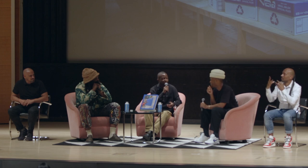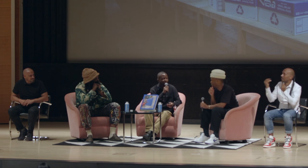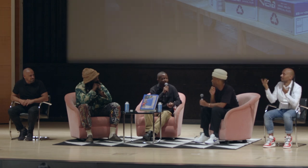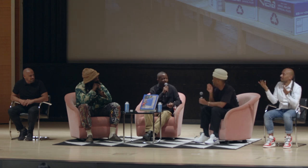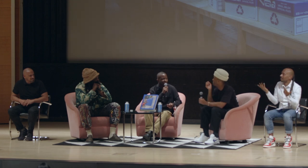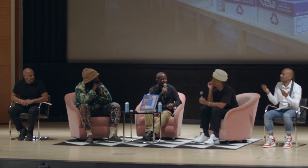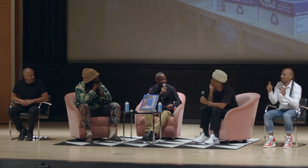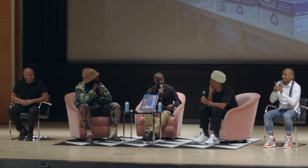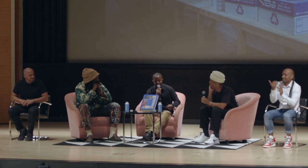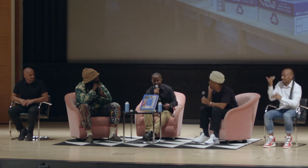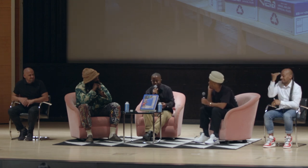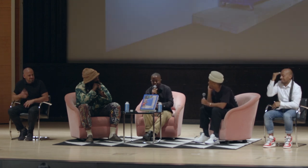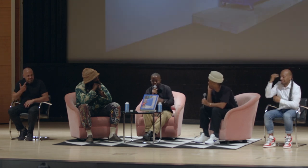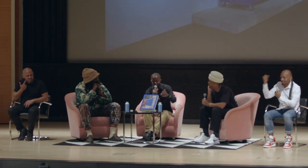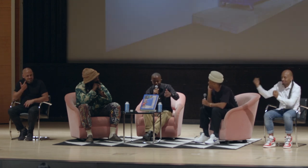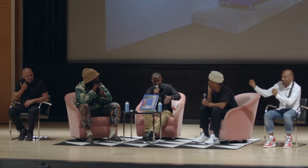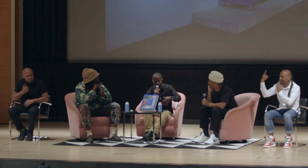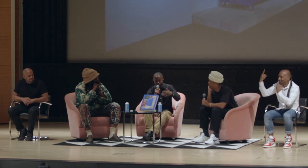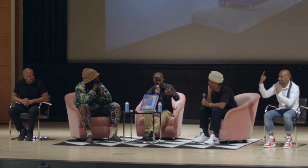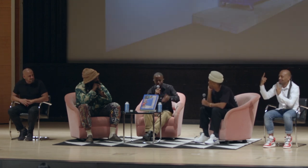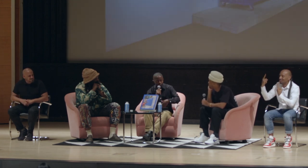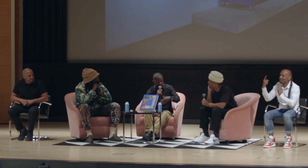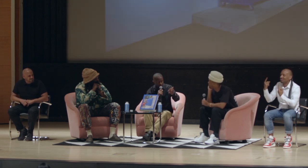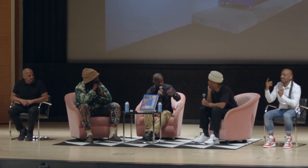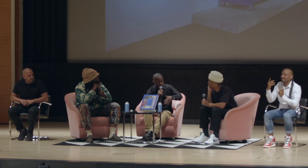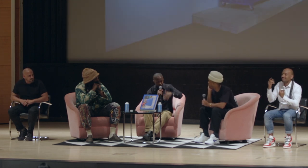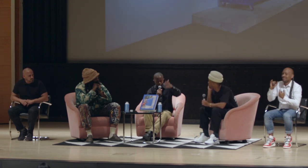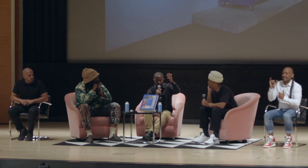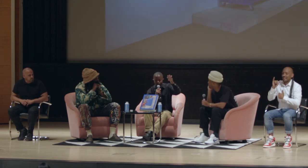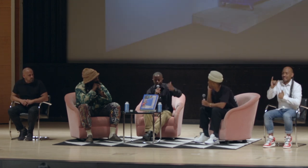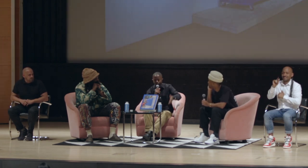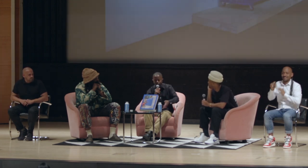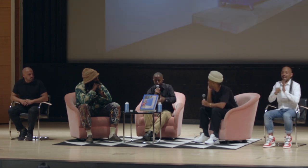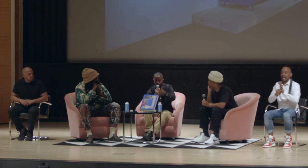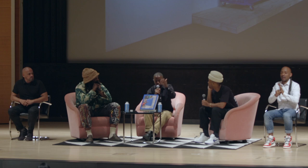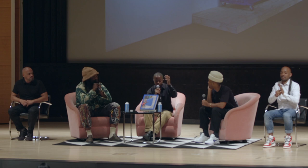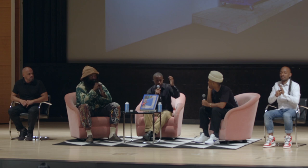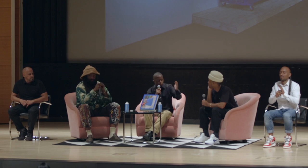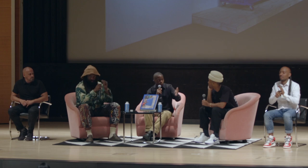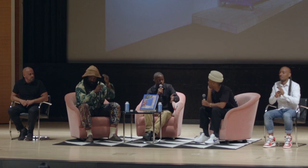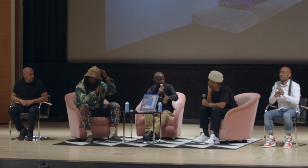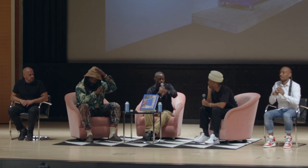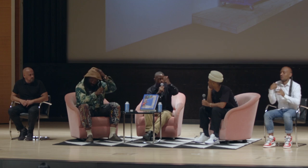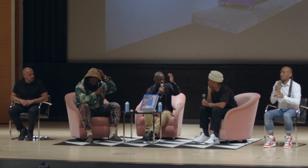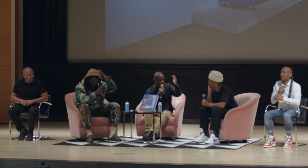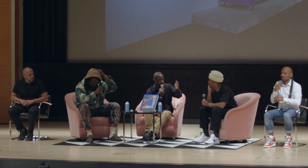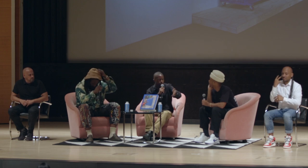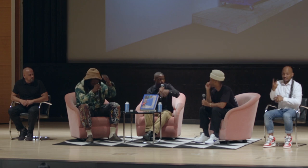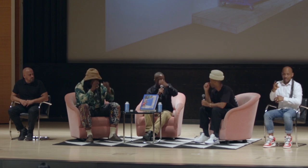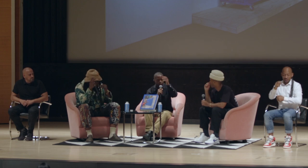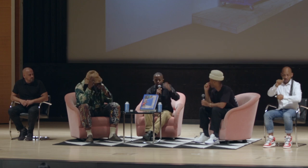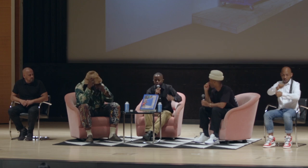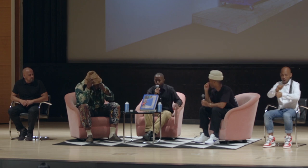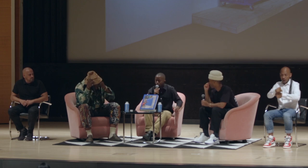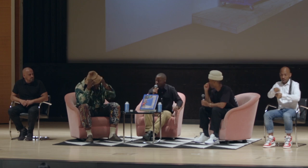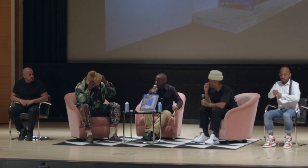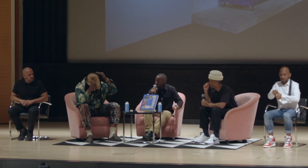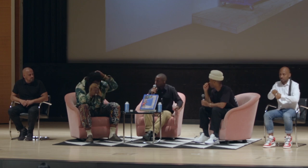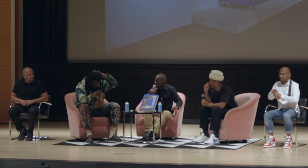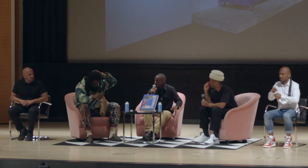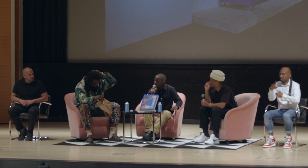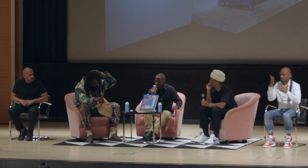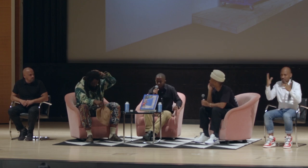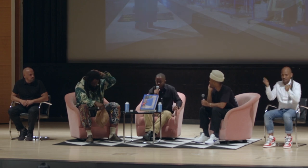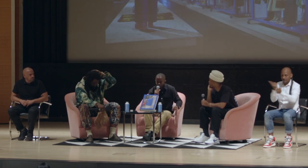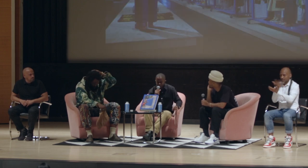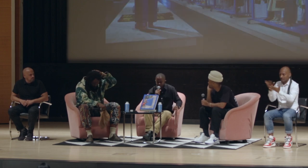say. And I think sort of like, you know, at some point, you know, we save all of our work, we've, you know, we've got